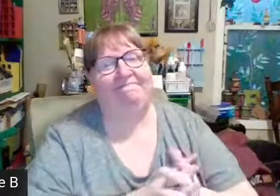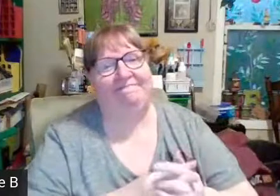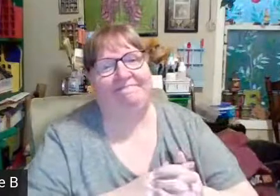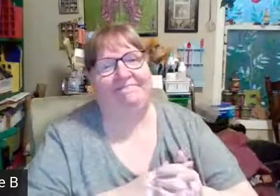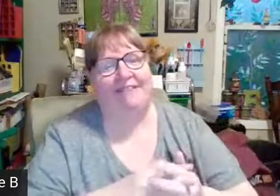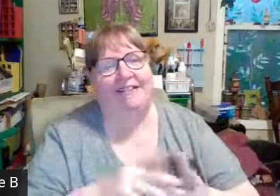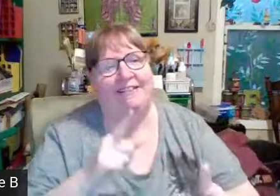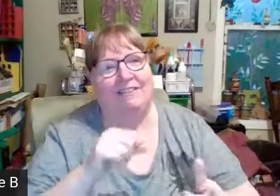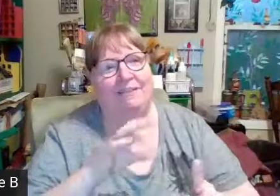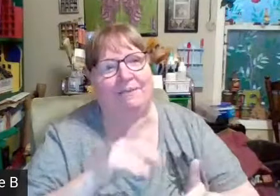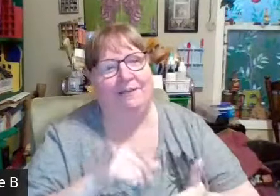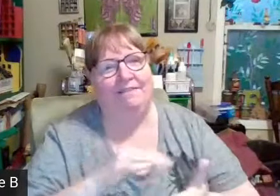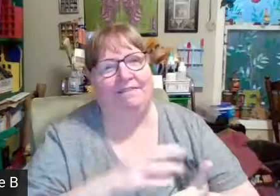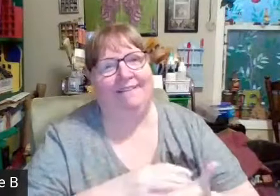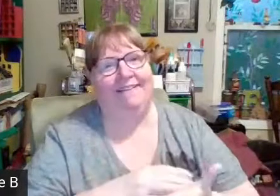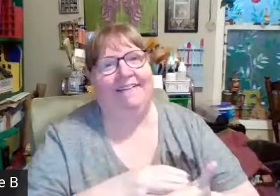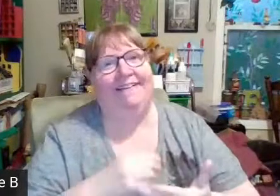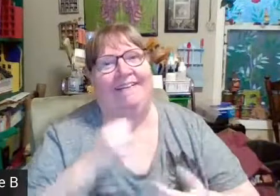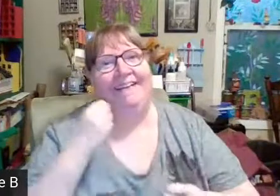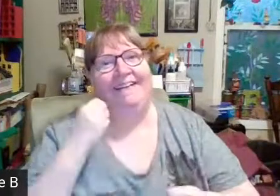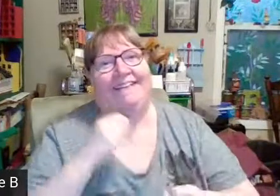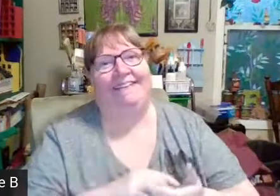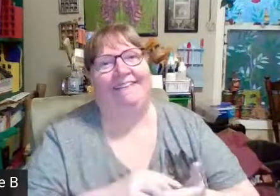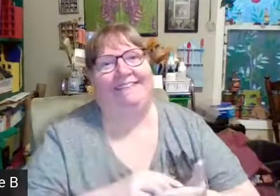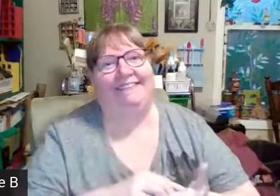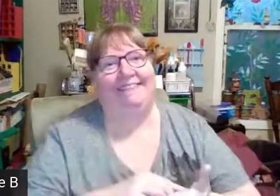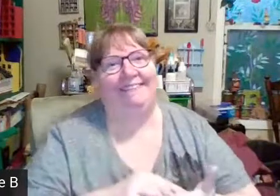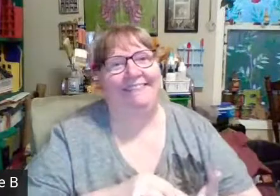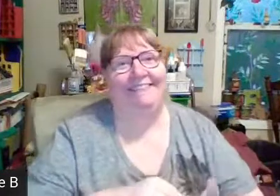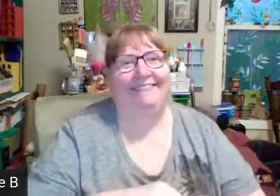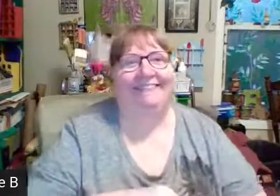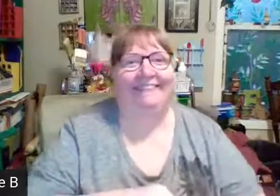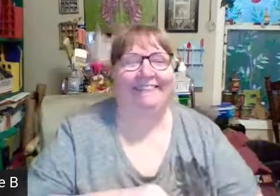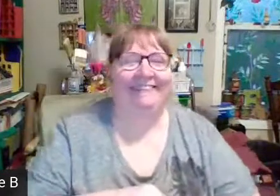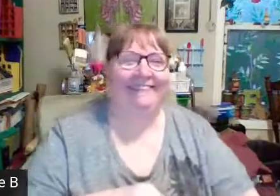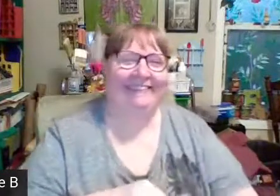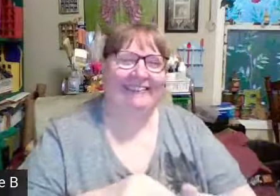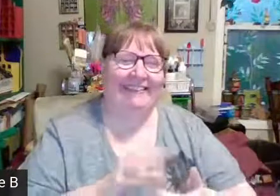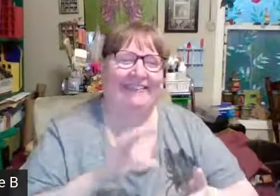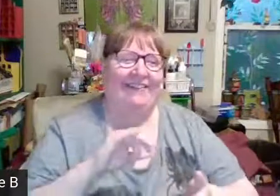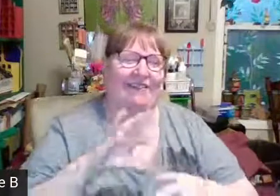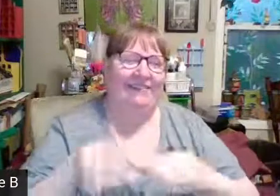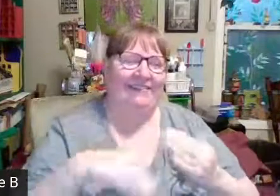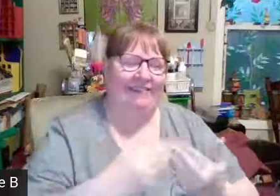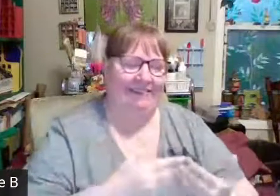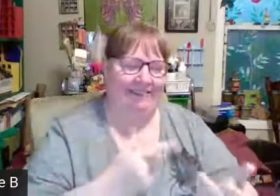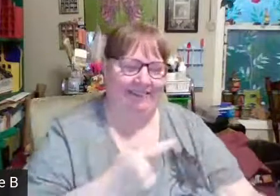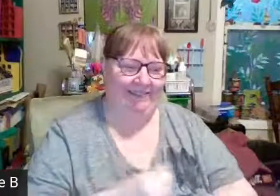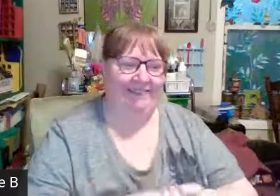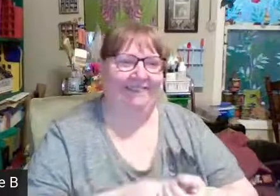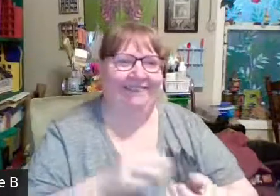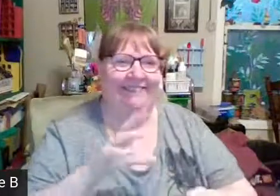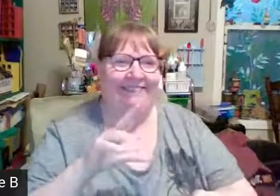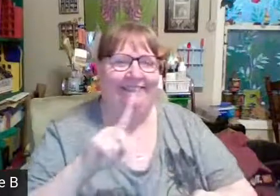I'm telling you, if I was a artist, I'd be like, always give me the kits, please, because to have it all crafted in one little thing.